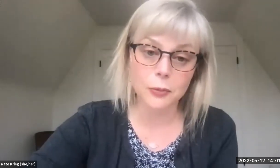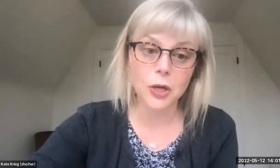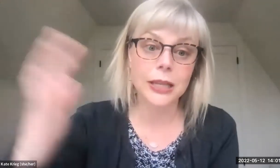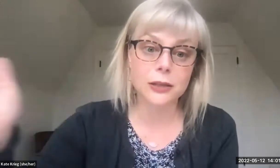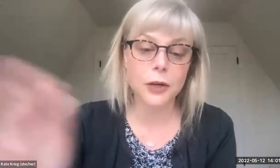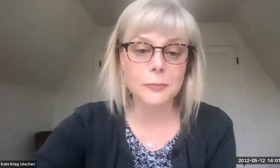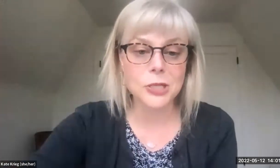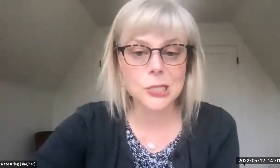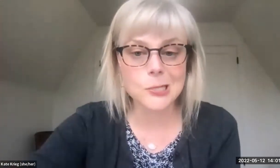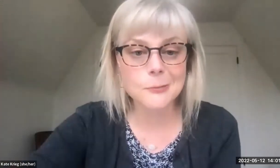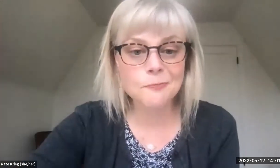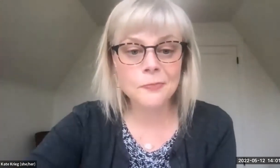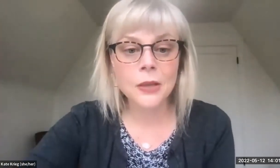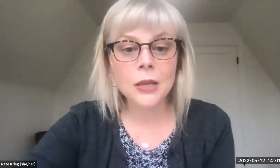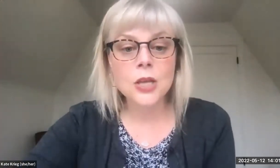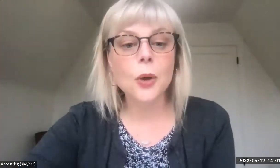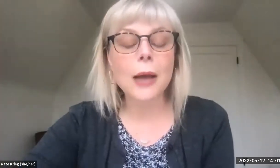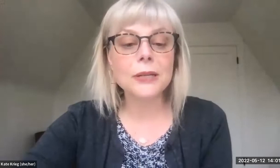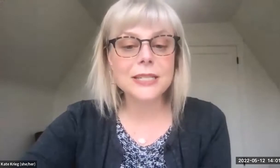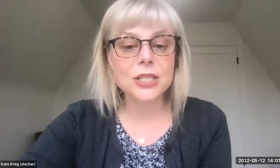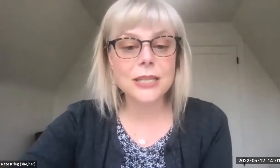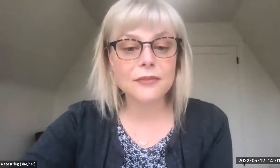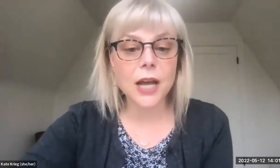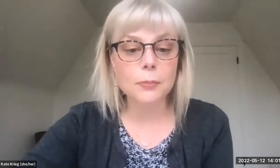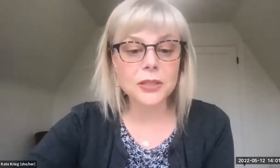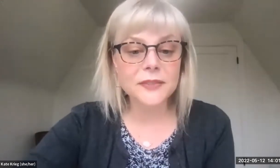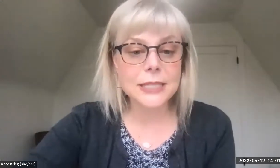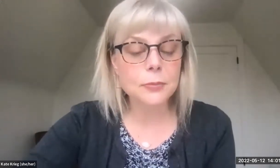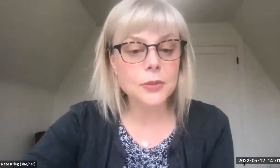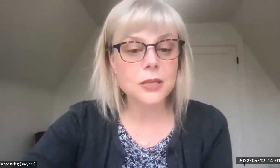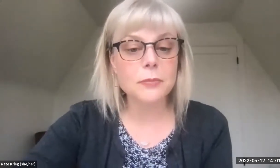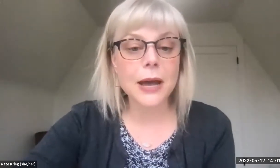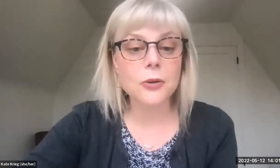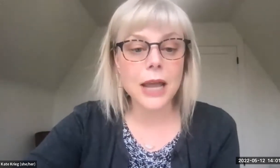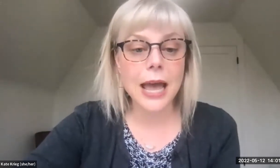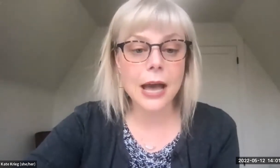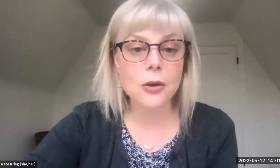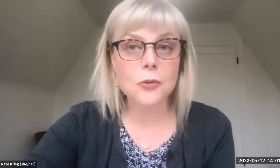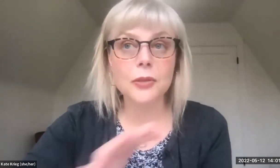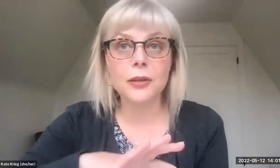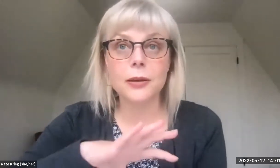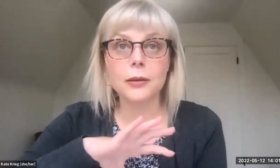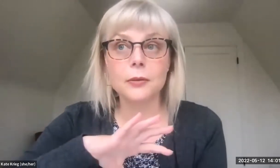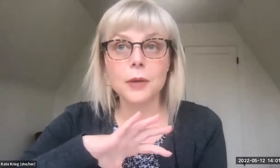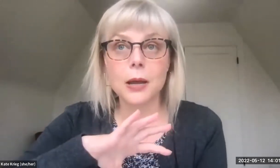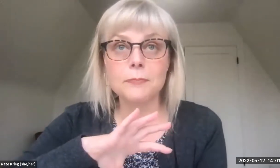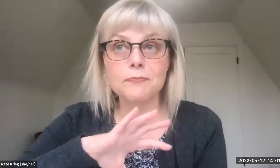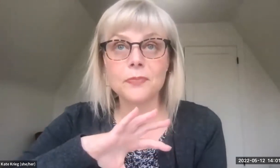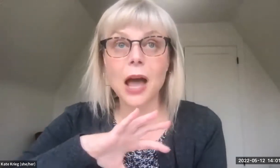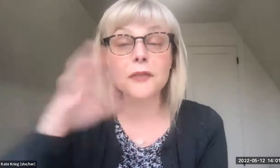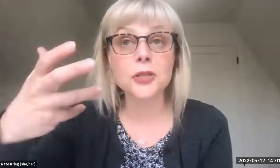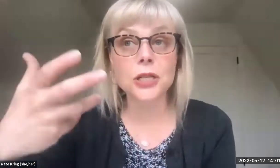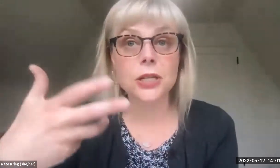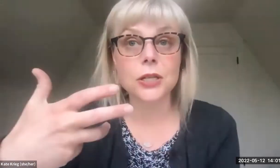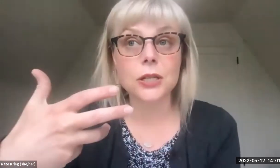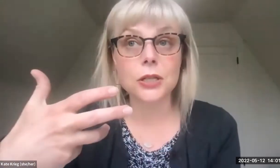or other work like you've heard mentioned. So I wanted to just give a couple of examples about how the